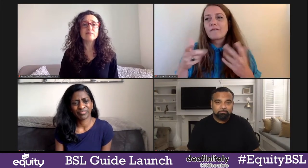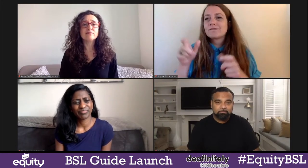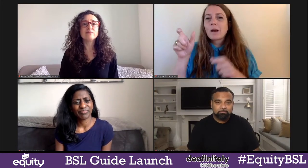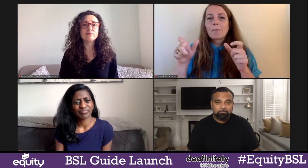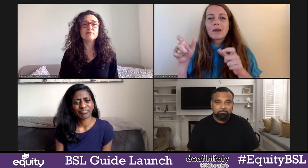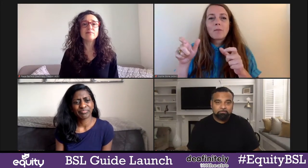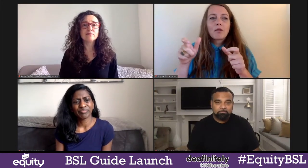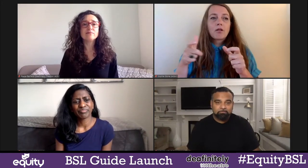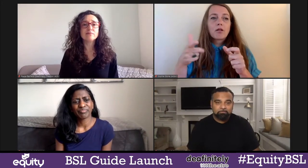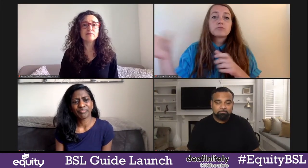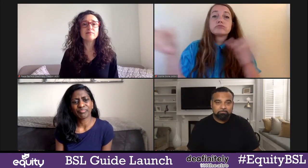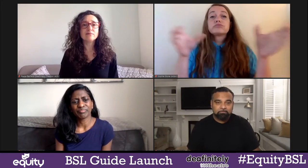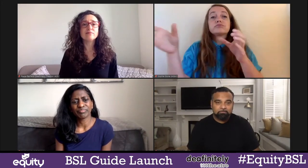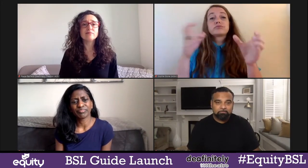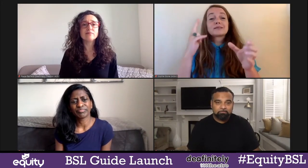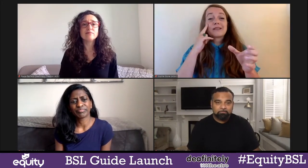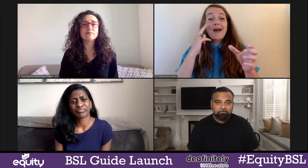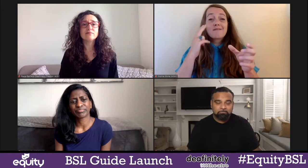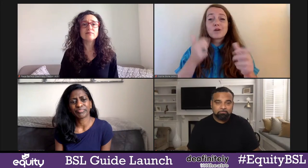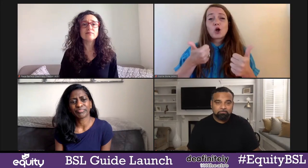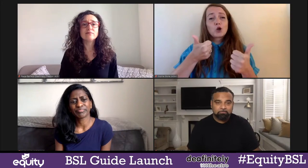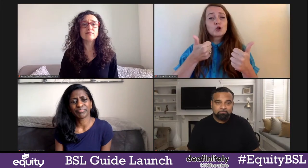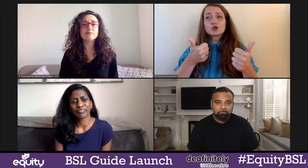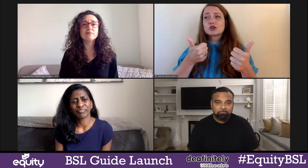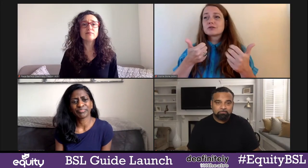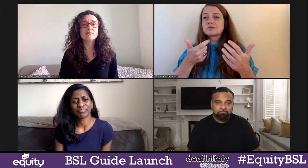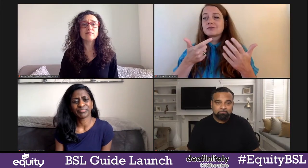time. And often people will bring in